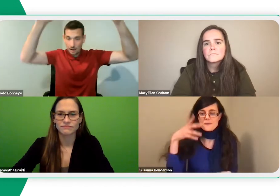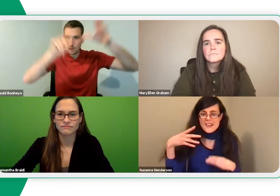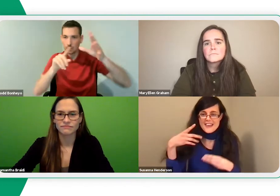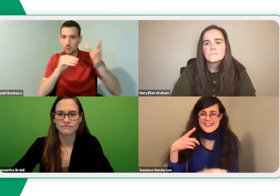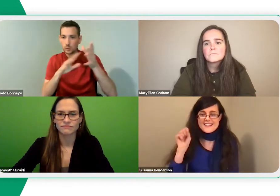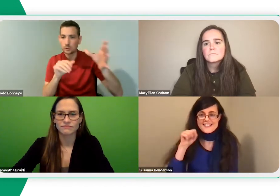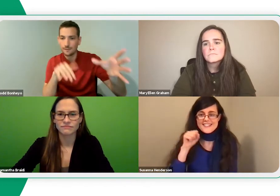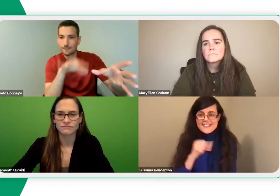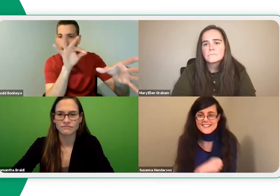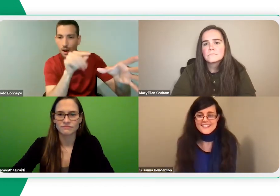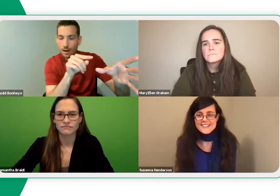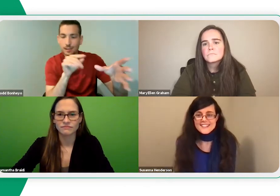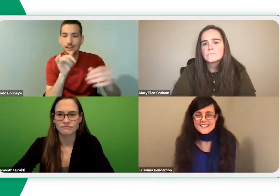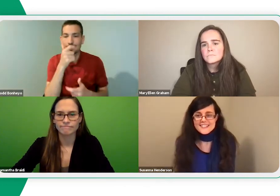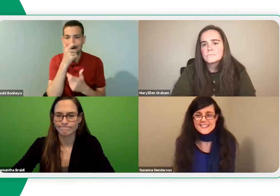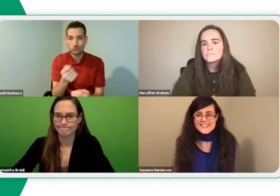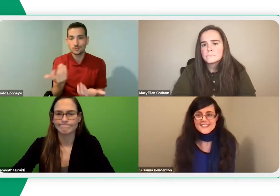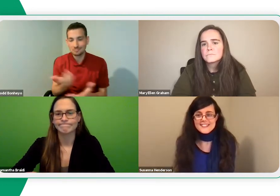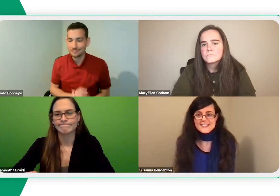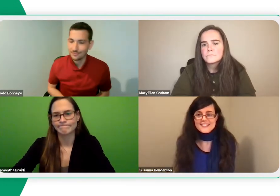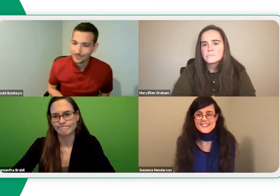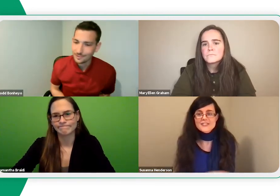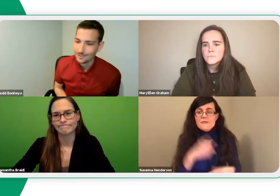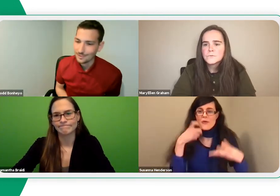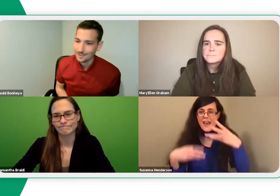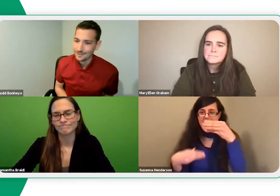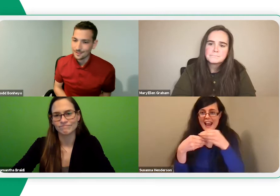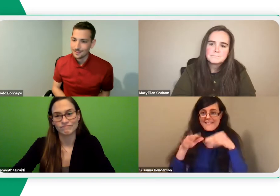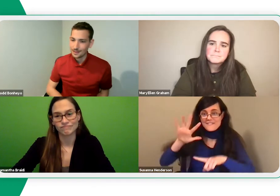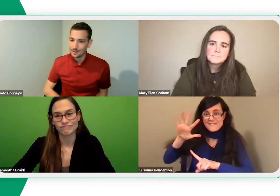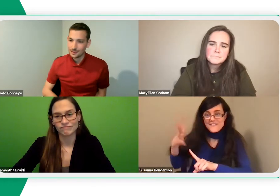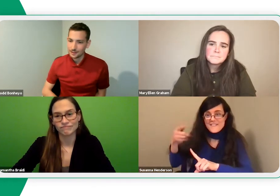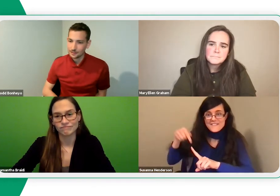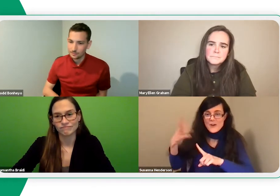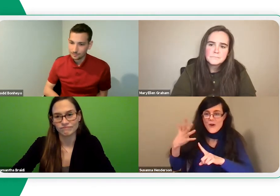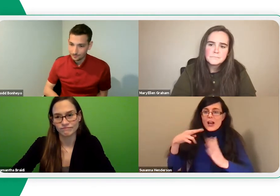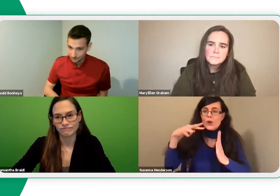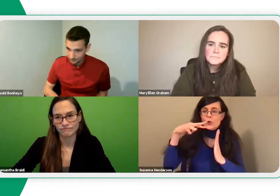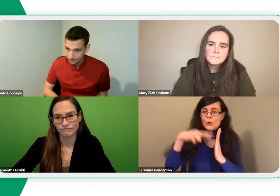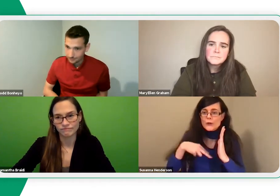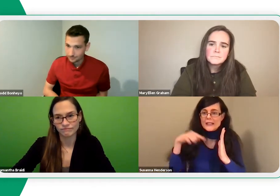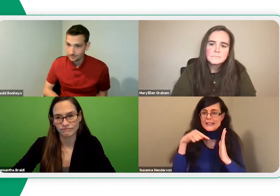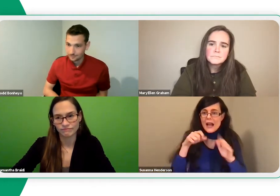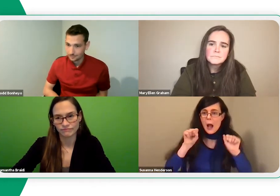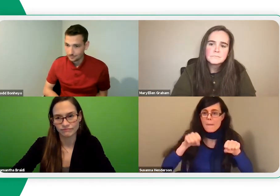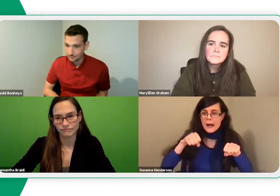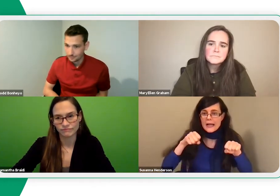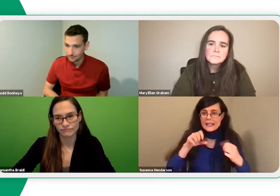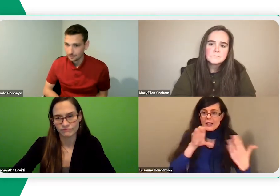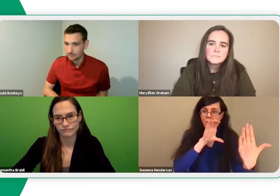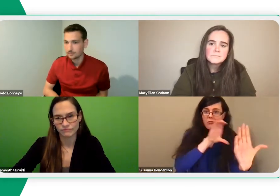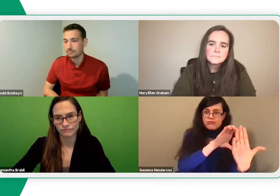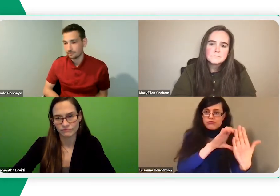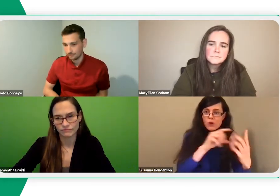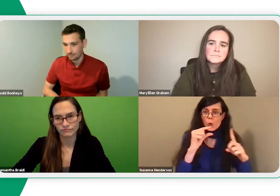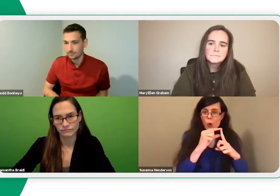I think that information literacy is really what's important, that they don't know how to find what they're looking for. This is Susanna. Also,